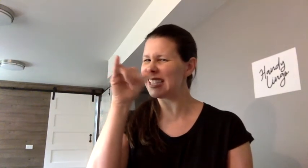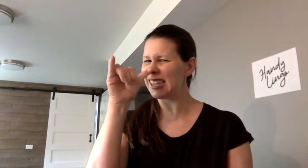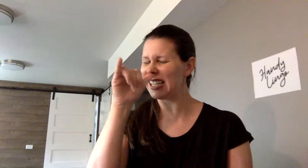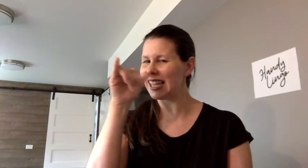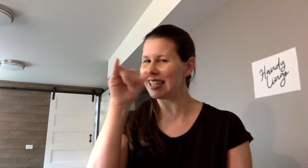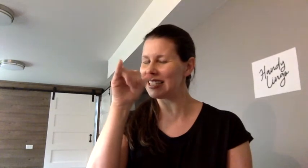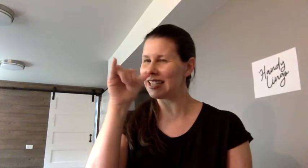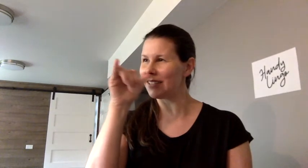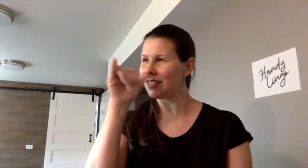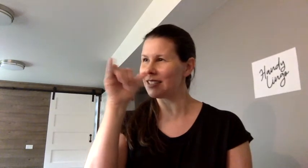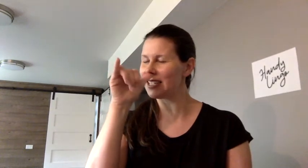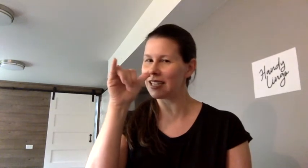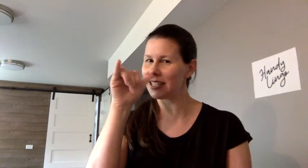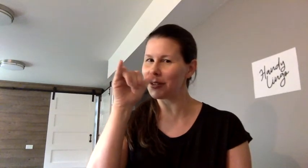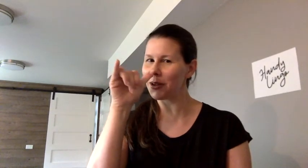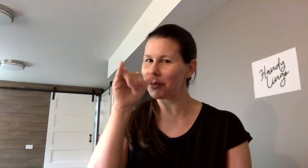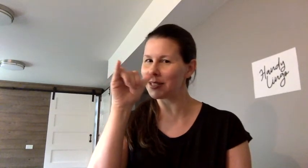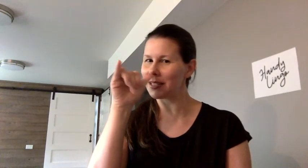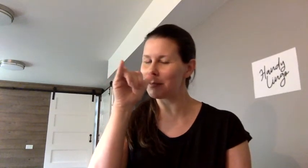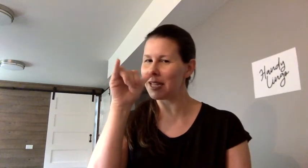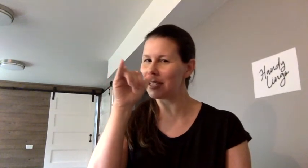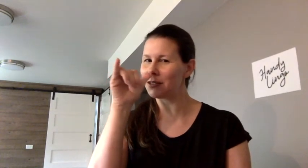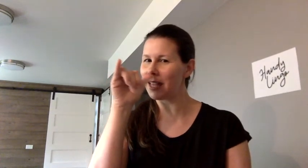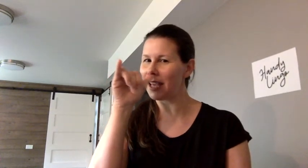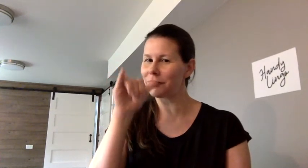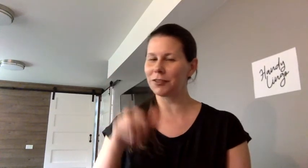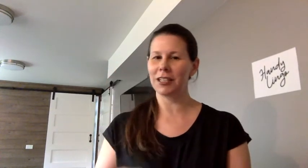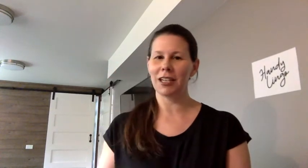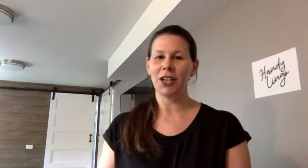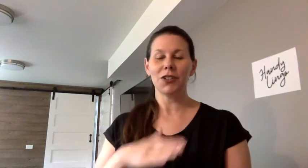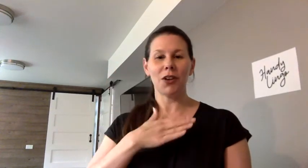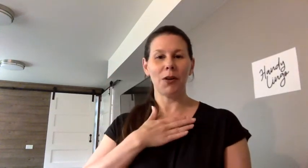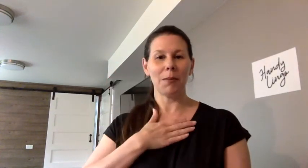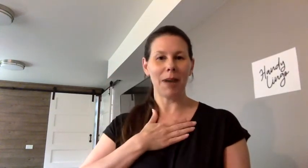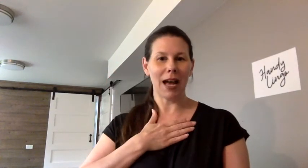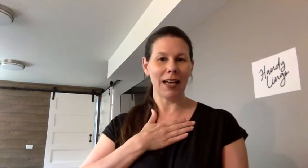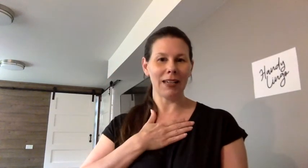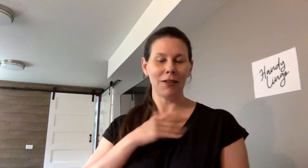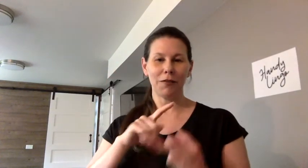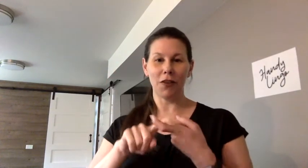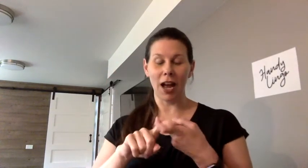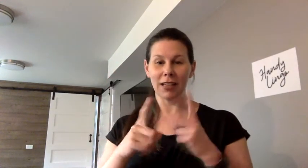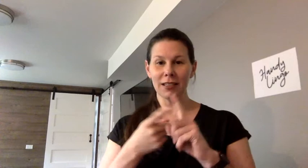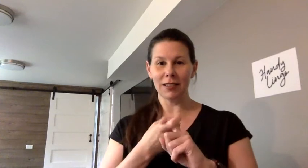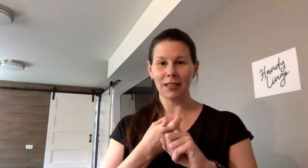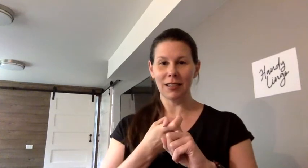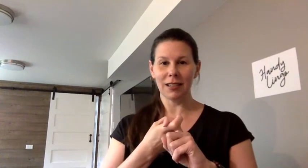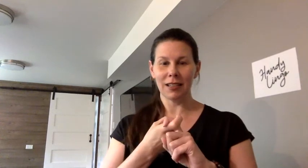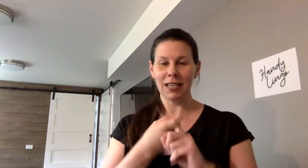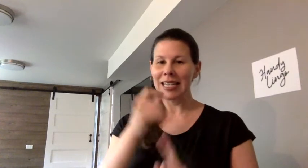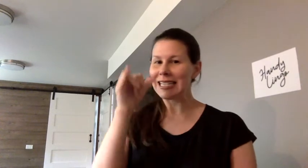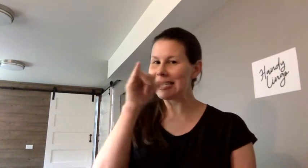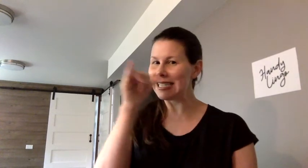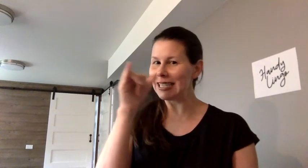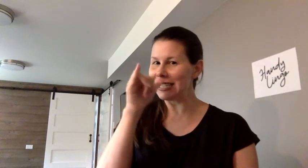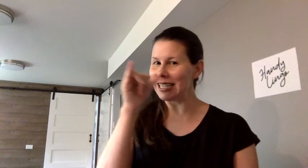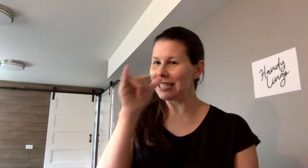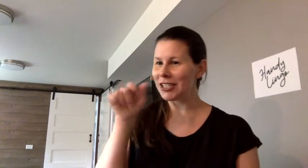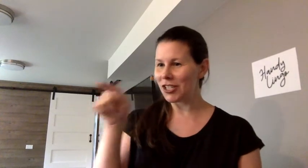silly. I like to think of it as tickling your nose, like making you laugh. So my friend, silly